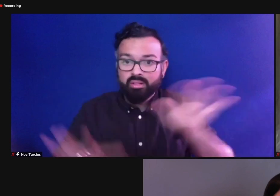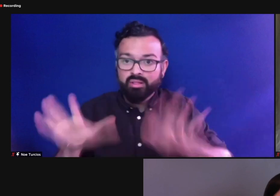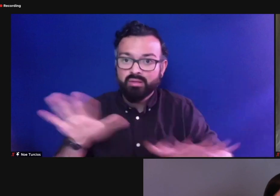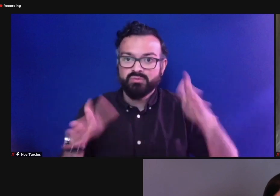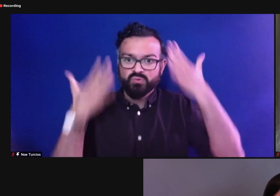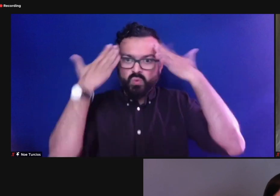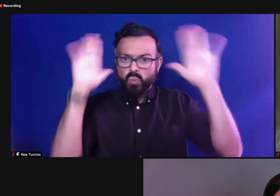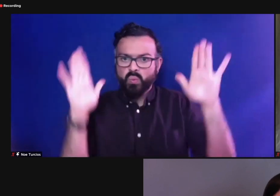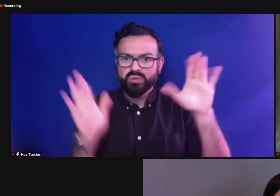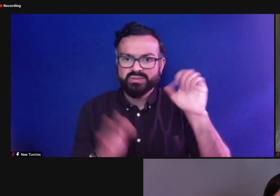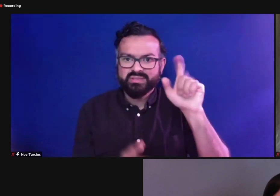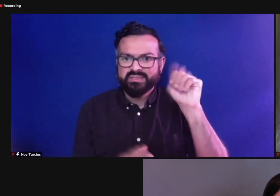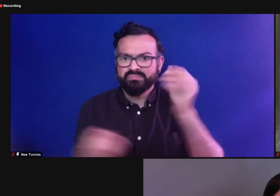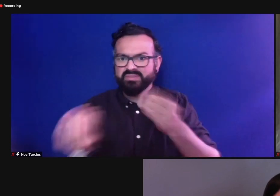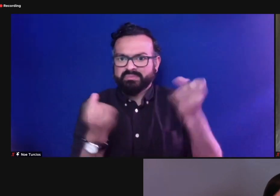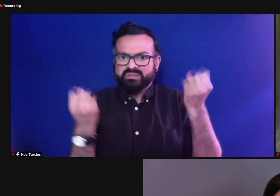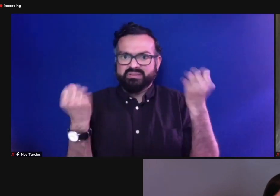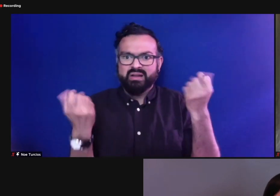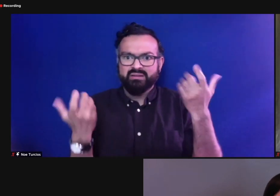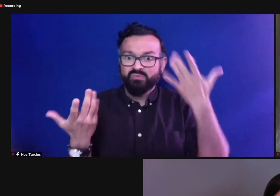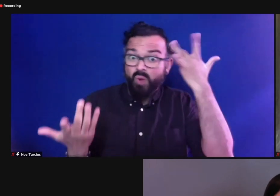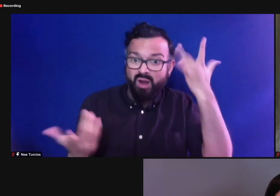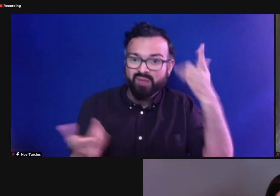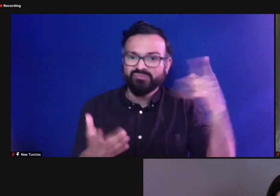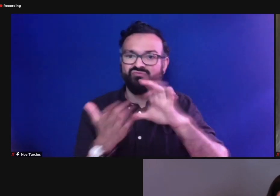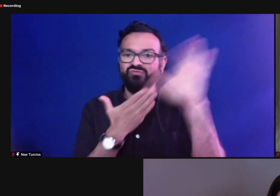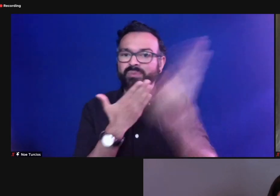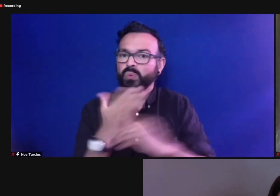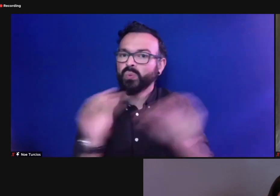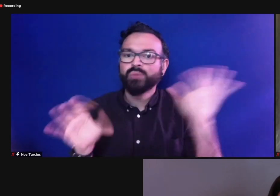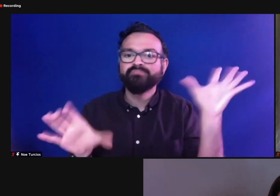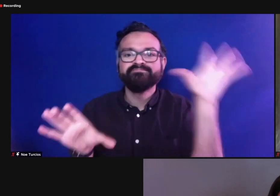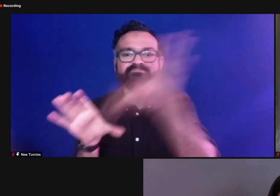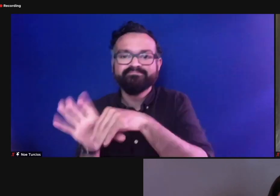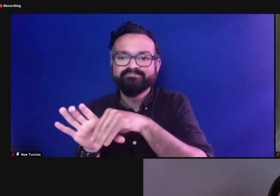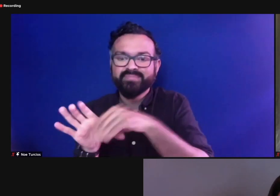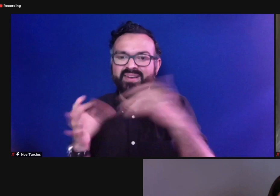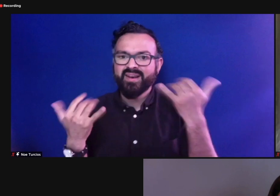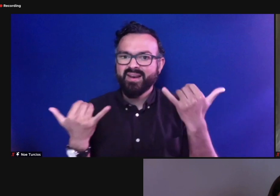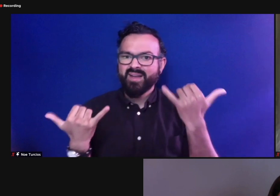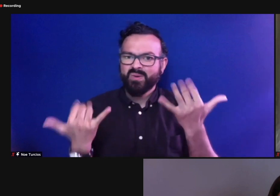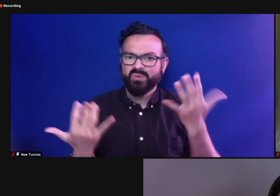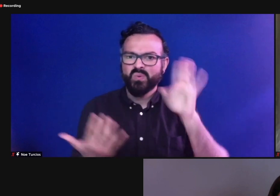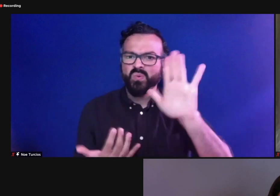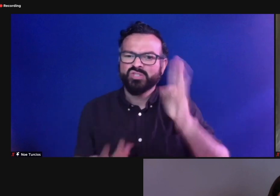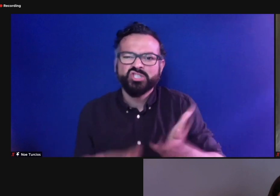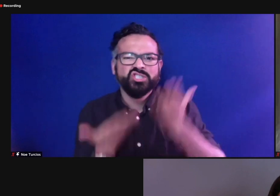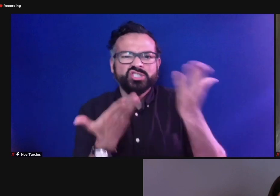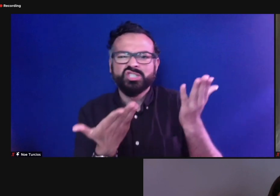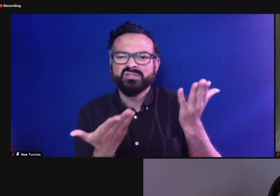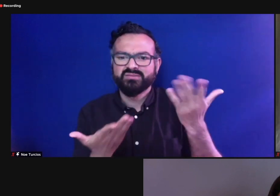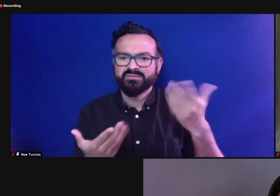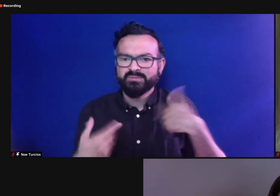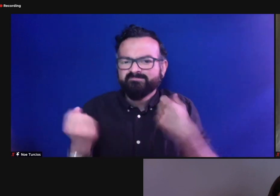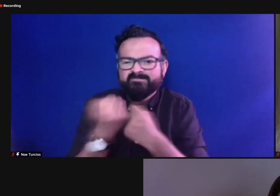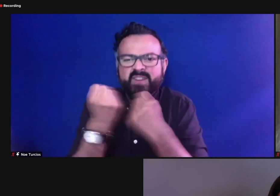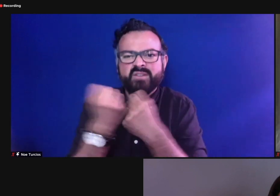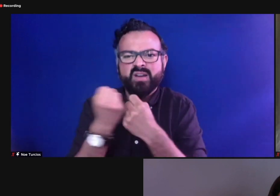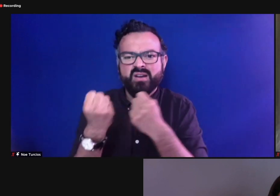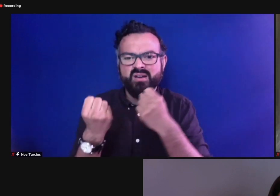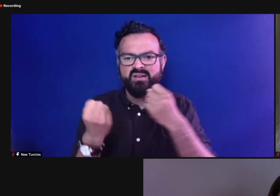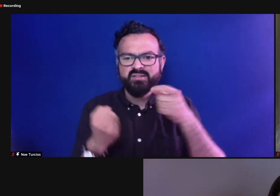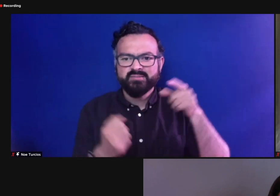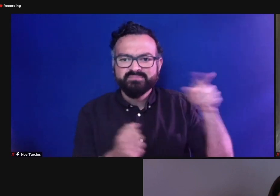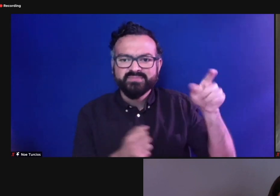being broken down. So we're kind of toughing it out together at this moment, but I feel like several years from now,